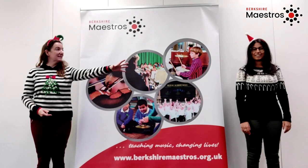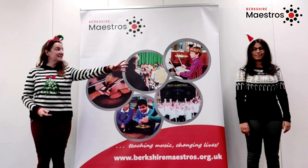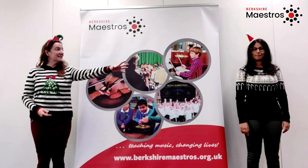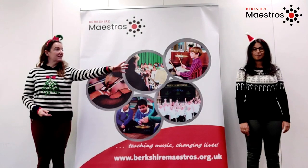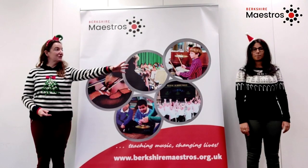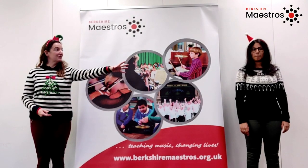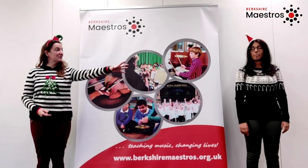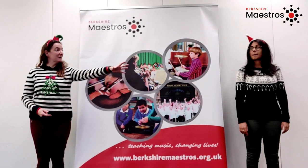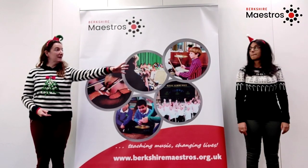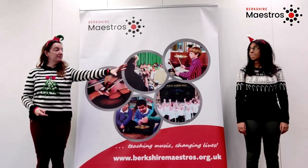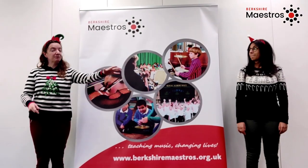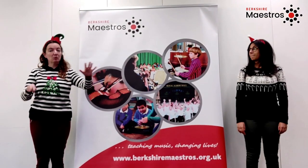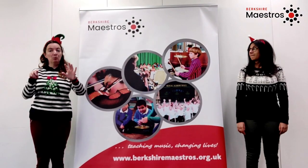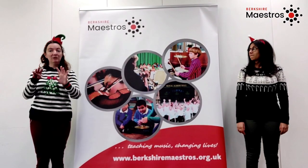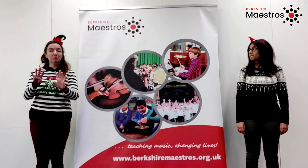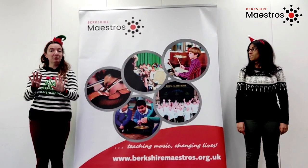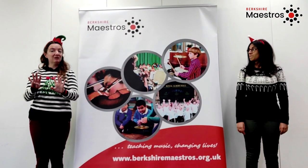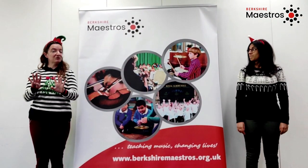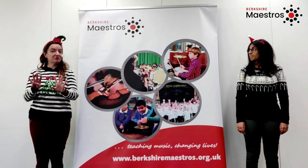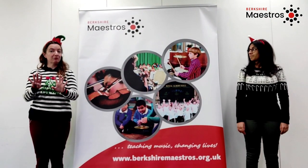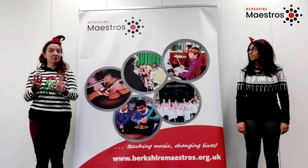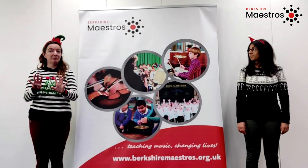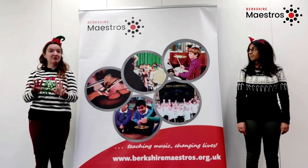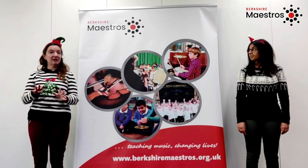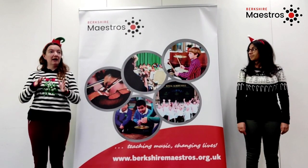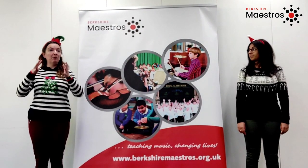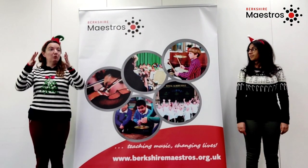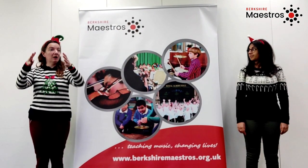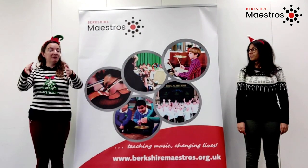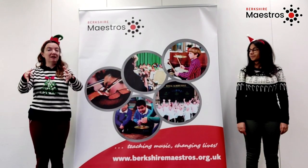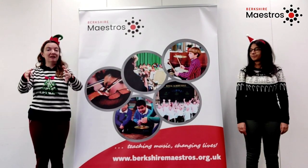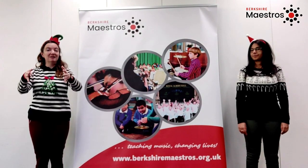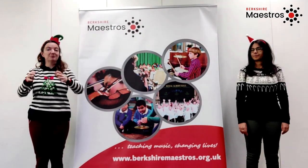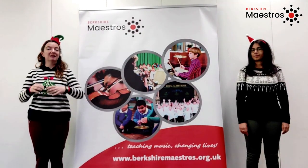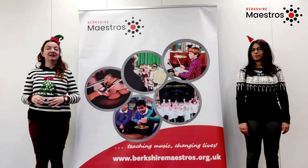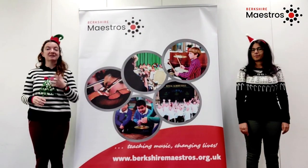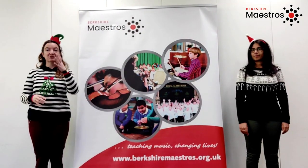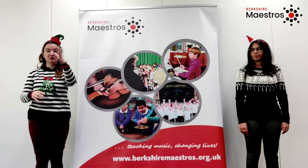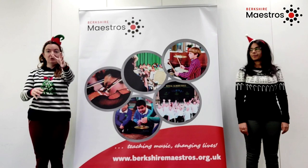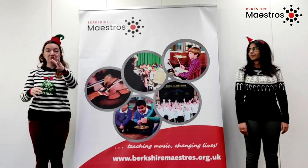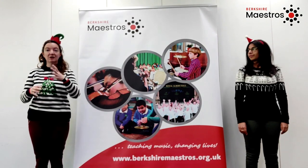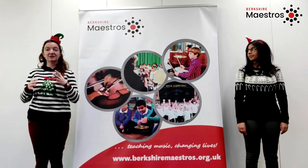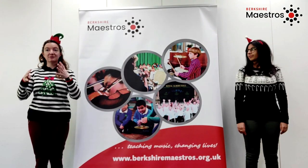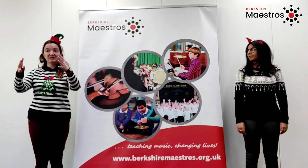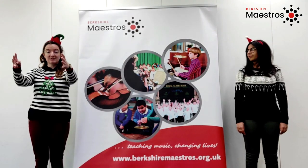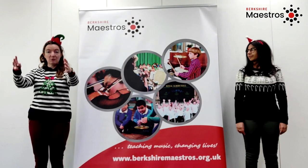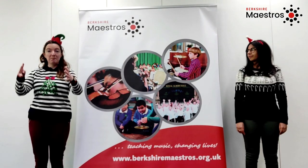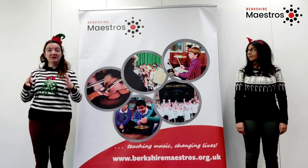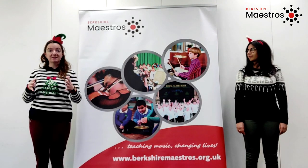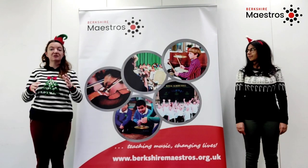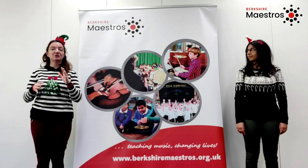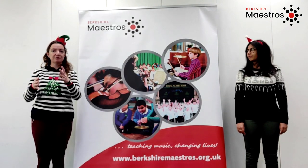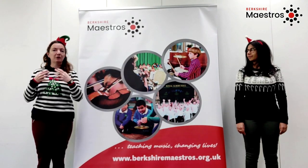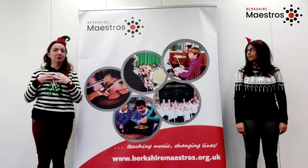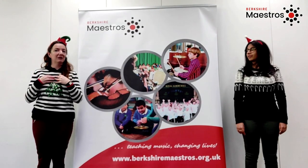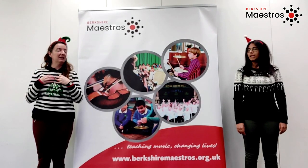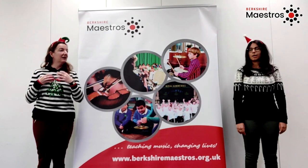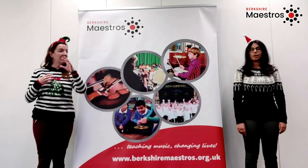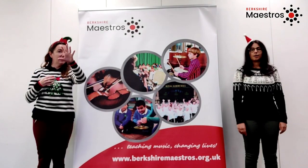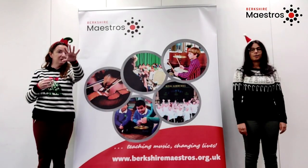sing it again straight away. We will wait just for a moment and we'll come in a little bit later. So you guys on this, on my side, just follow me, and